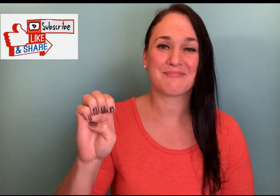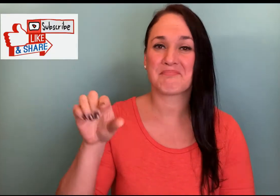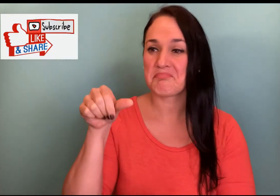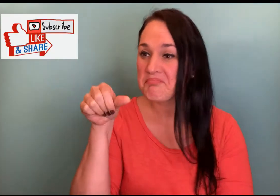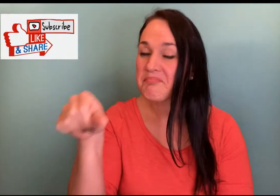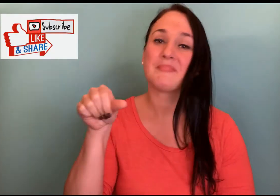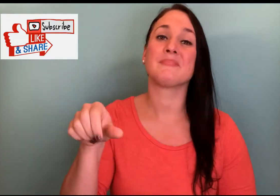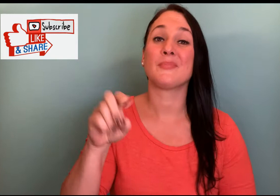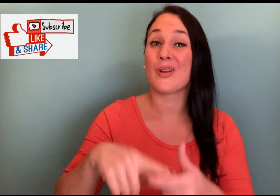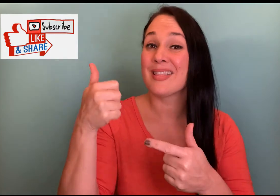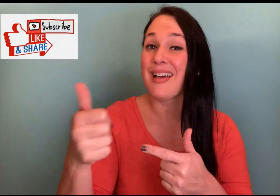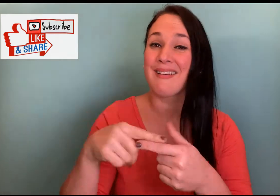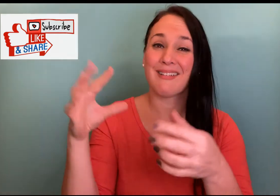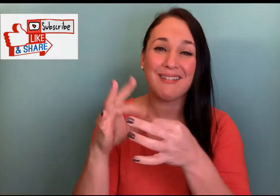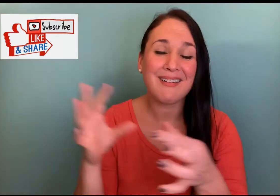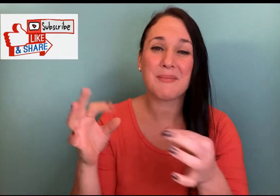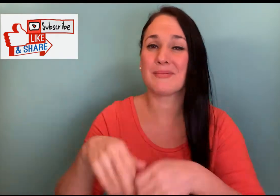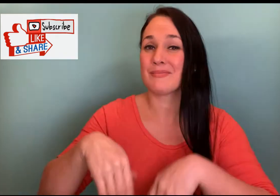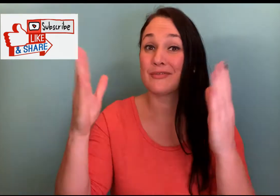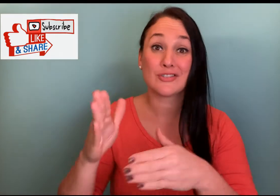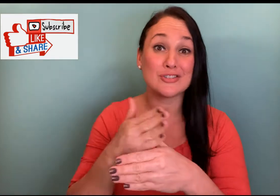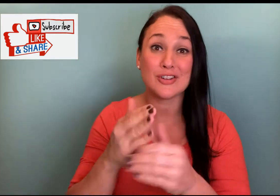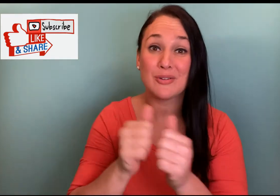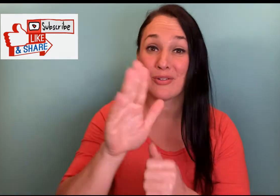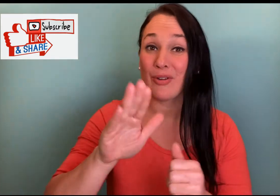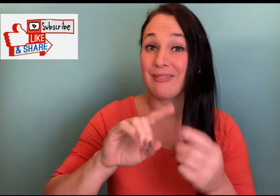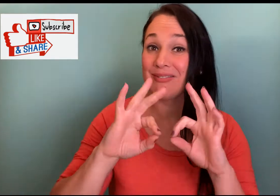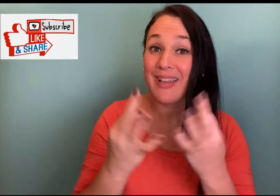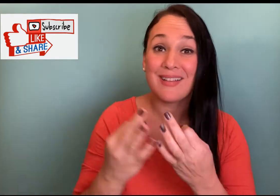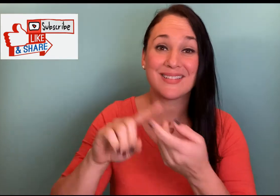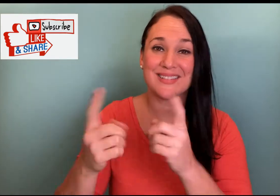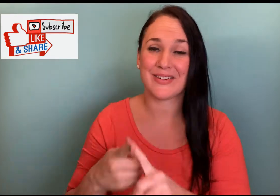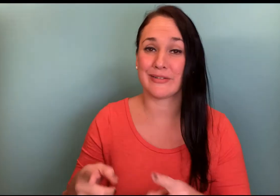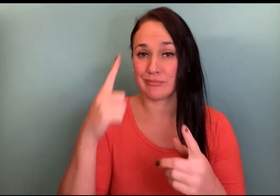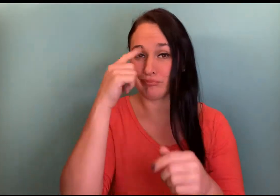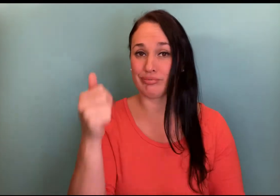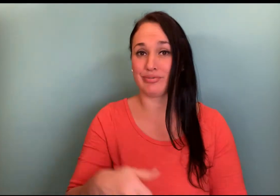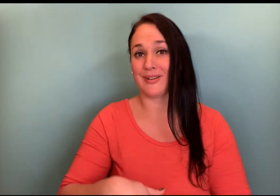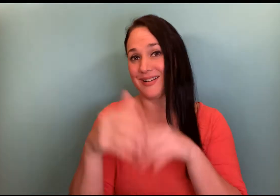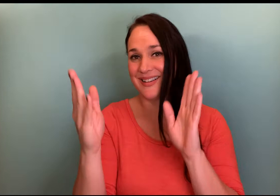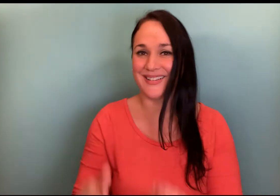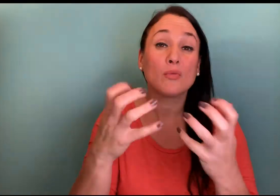which is that little button there in the corner. You can like or make a comment, whichever. Share with your friends or family. It's really up to you.